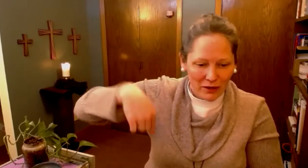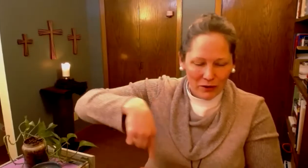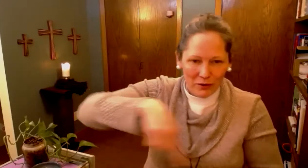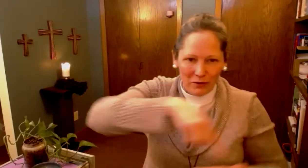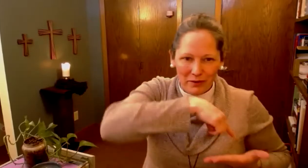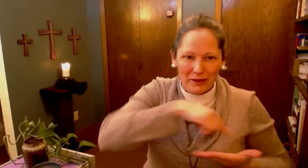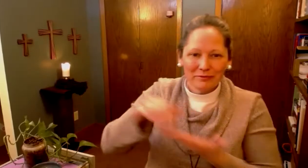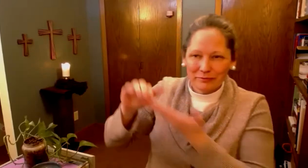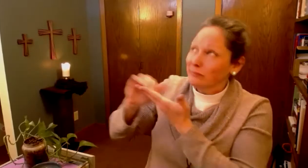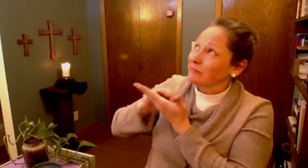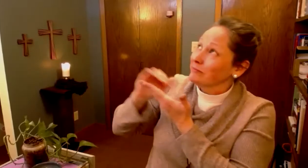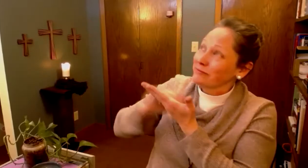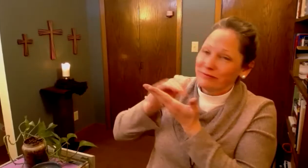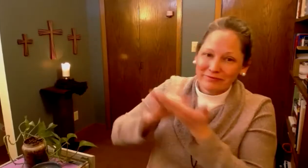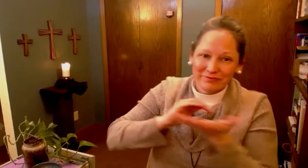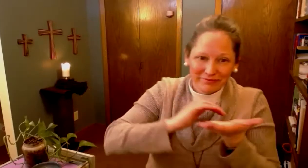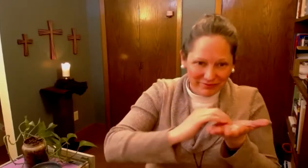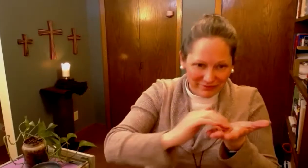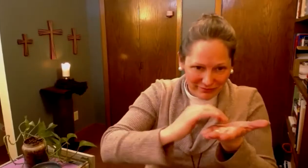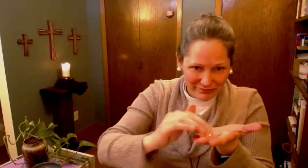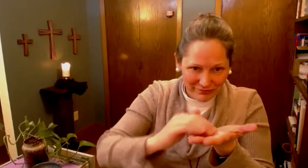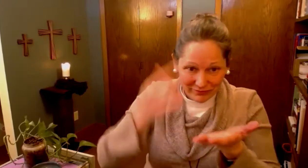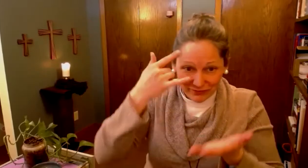and eternal life.